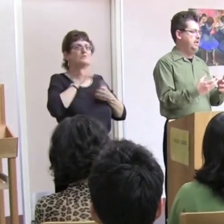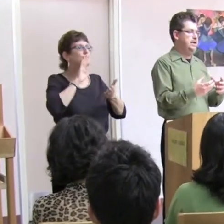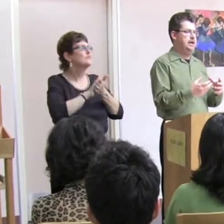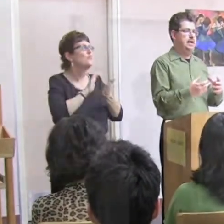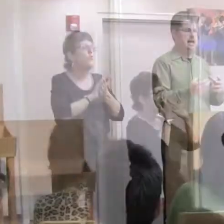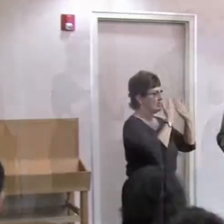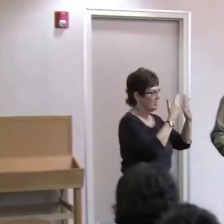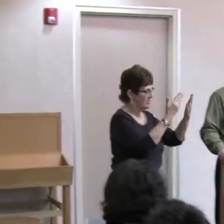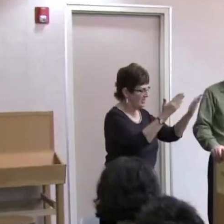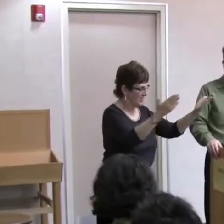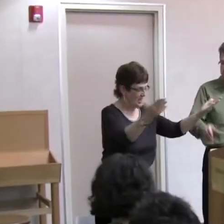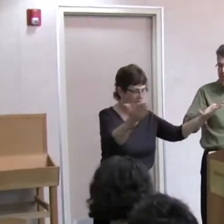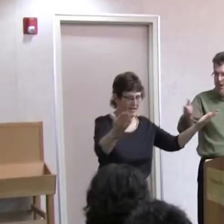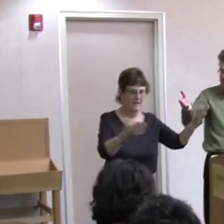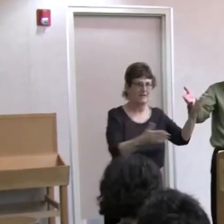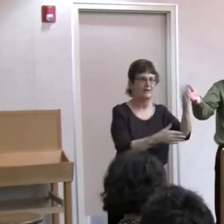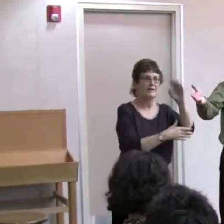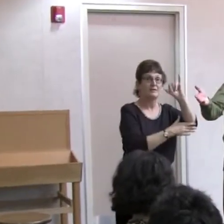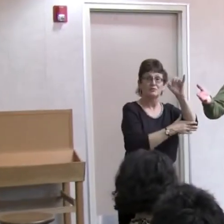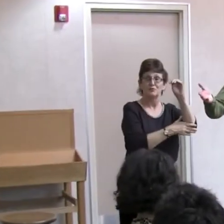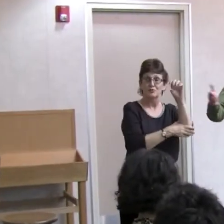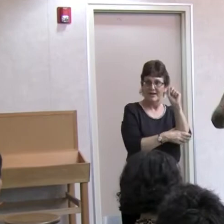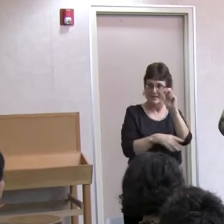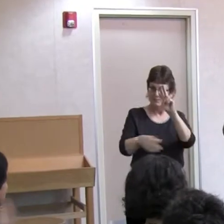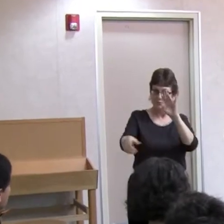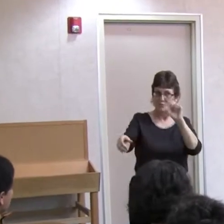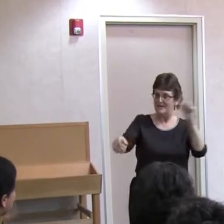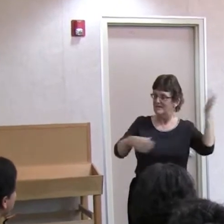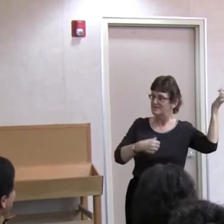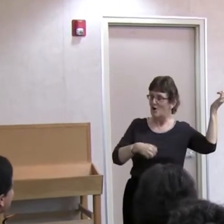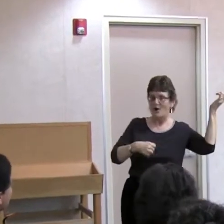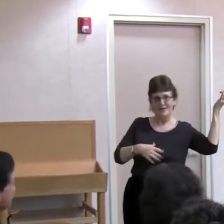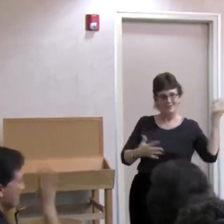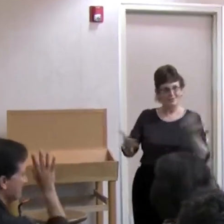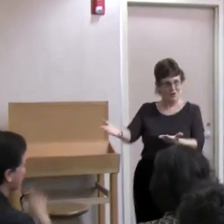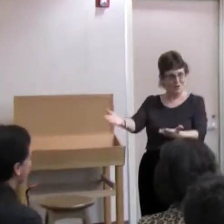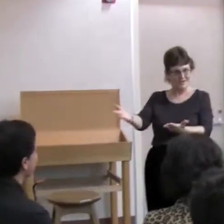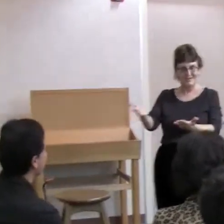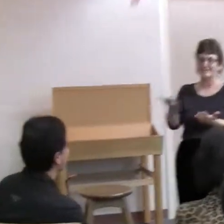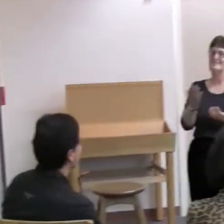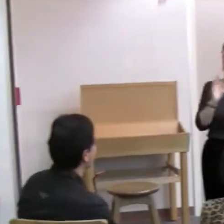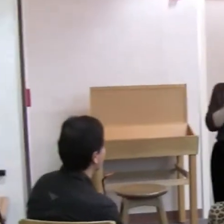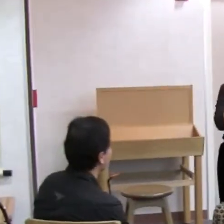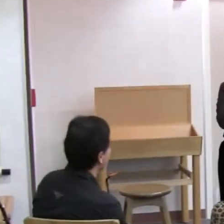about. James Ruiz, our musician here this evening.